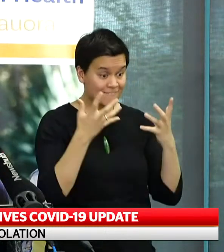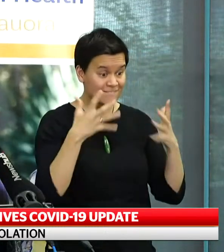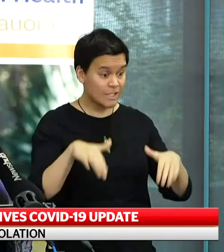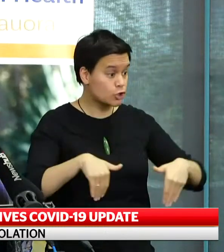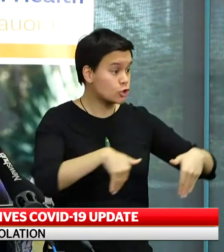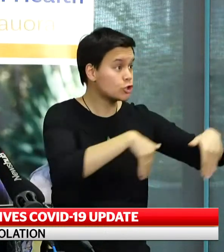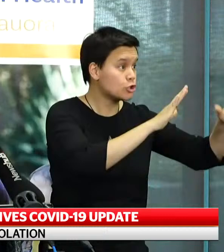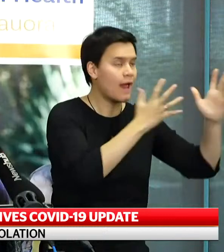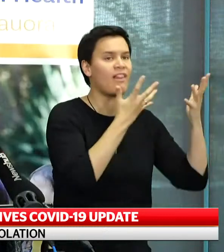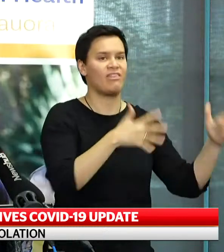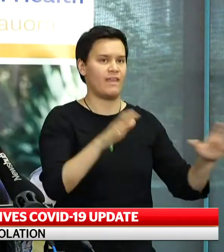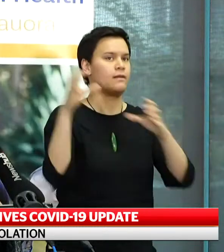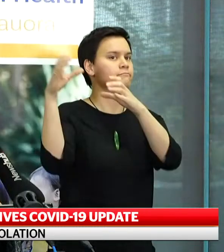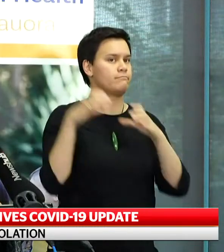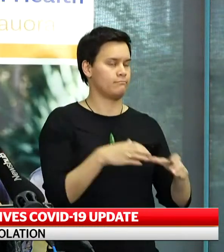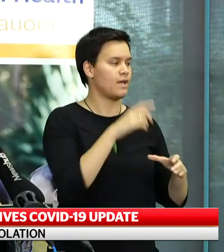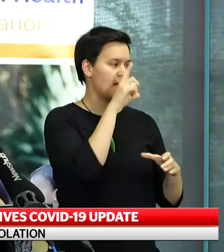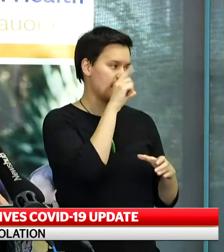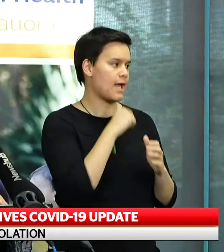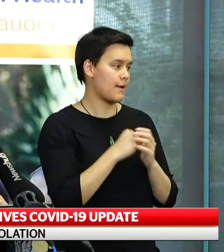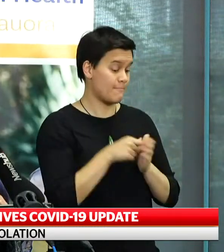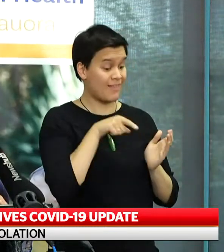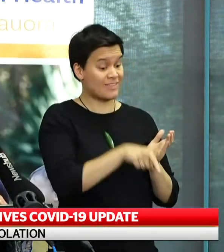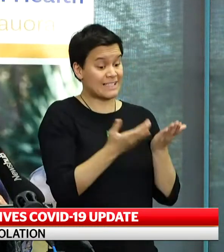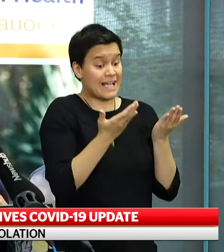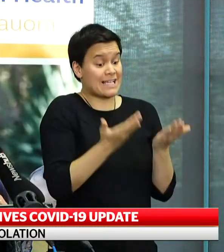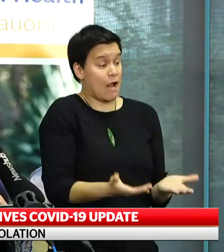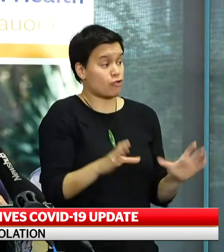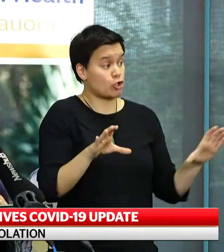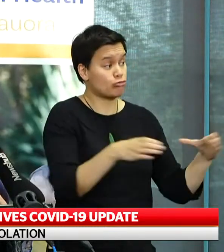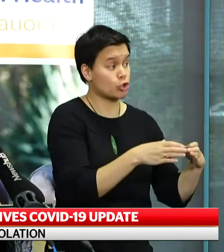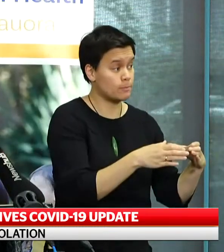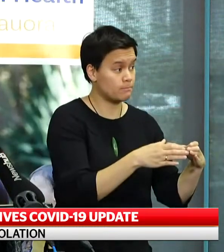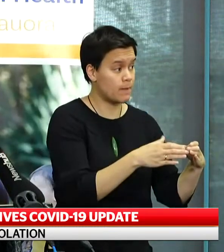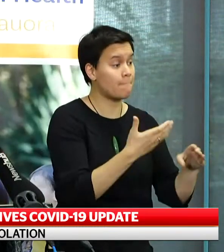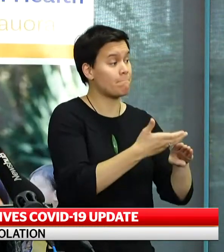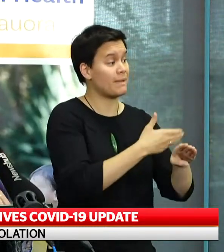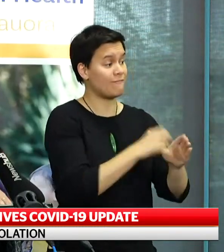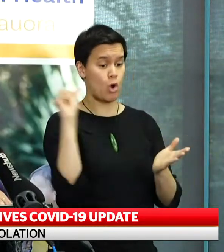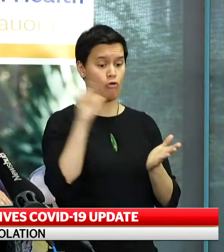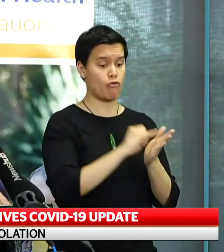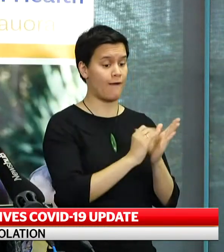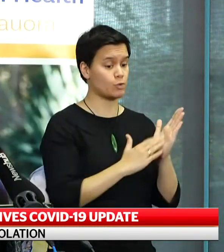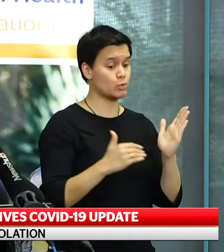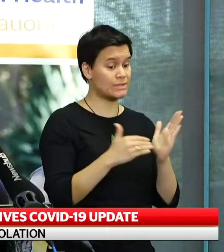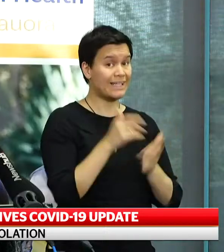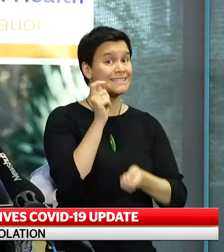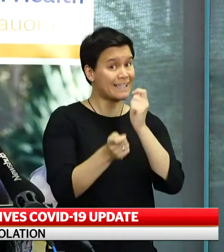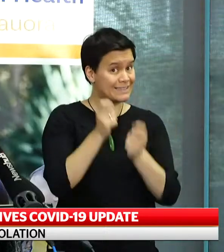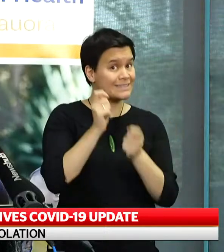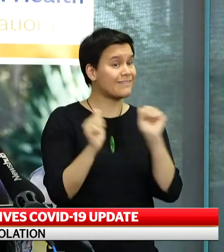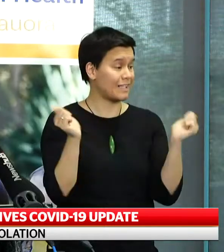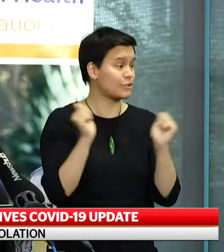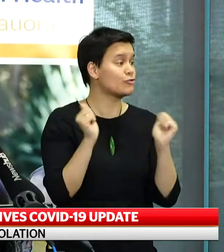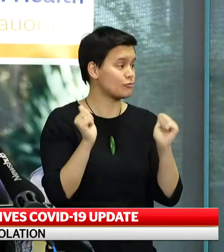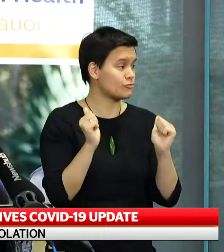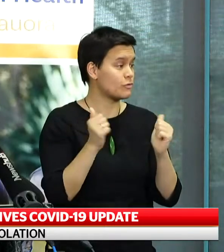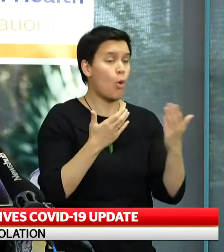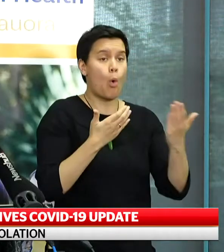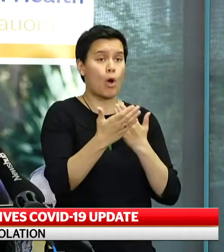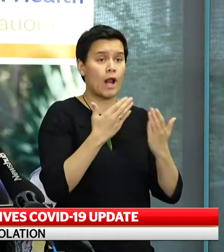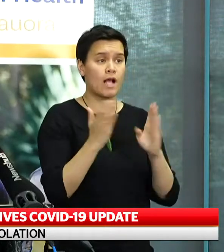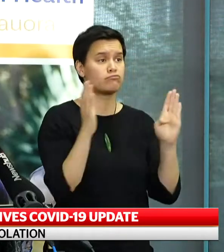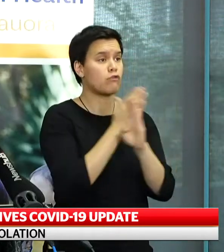group coming. Recalling that this current group had pre-departure testing and was on a chartered flight and were the